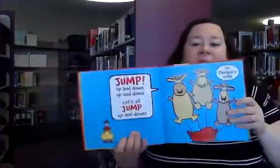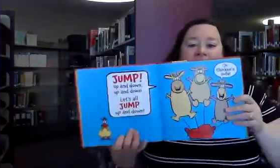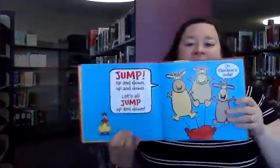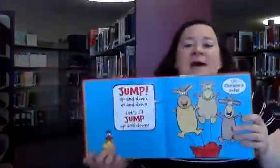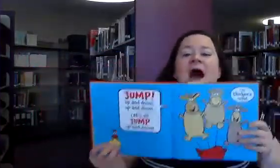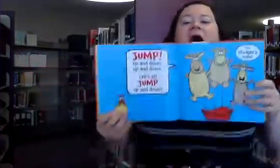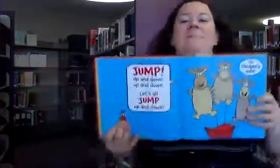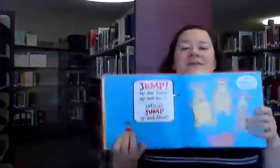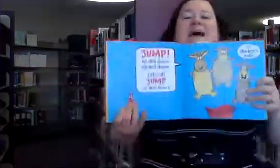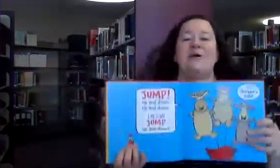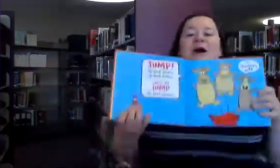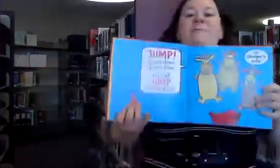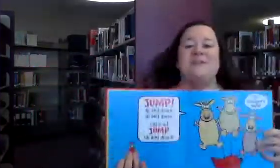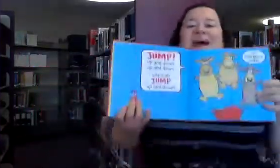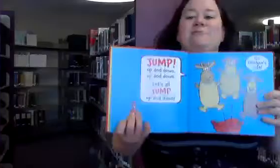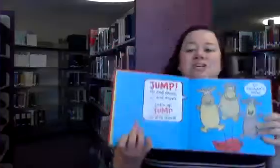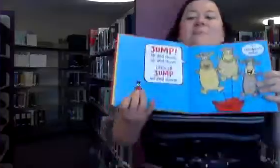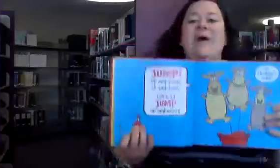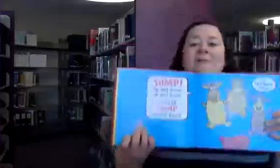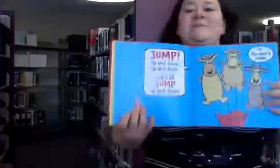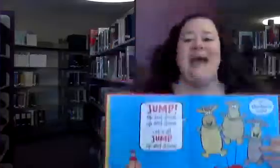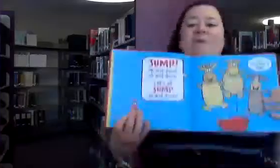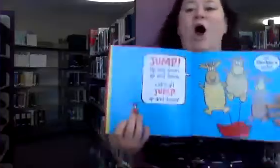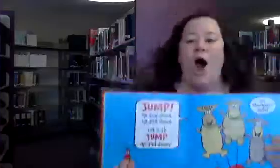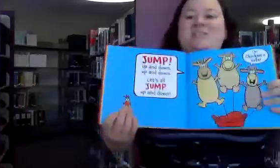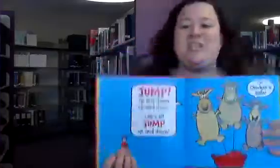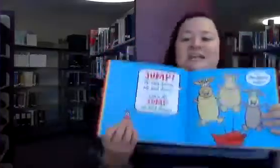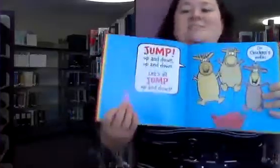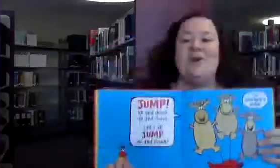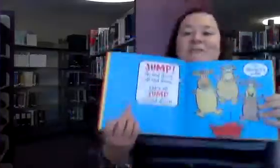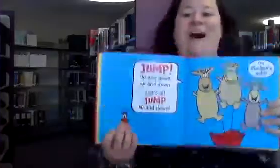jump up and down, jump up and down on Chicken Sofa.